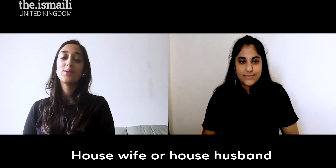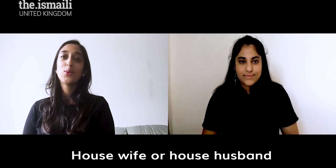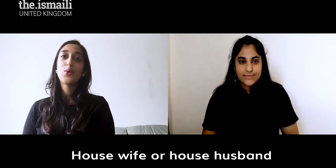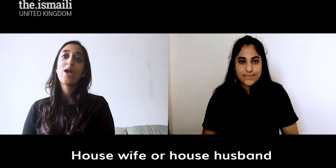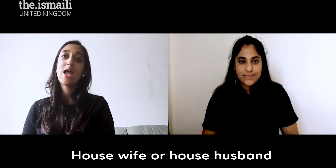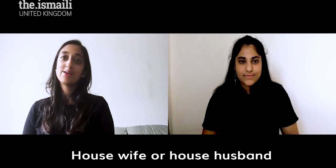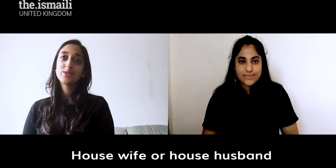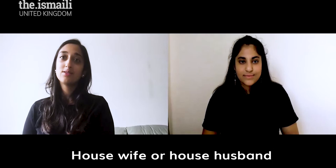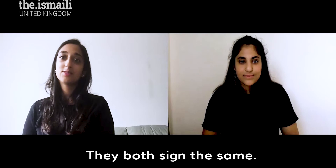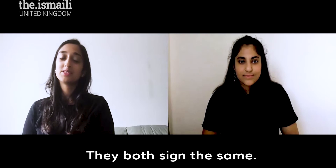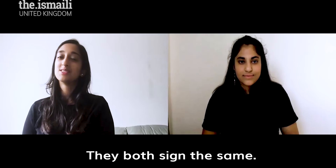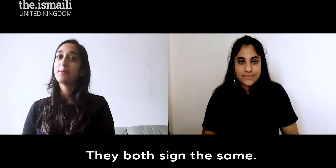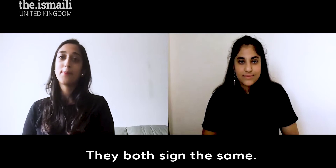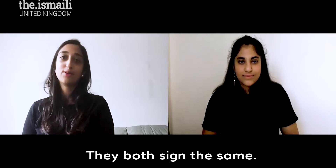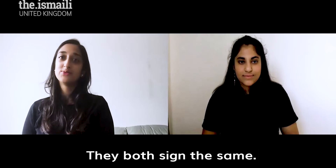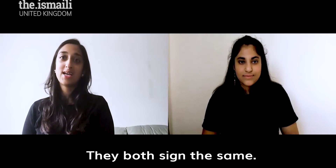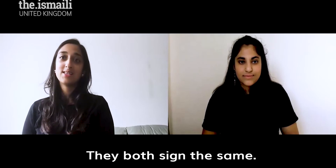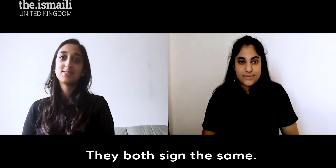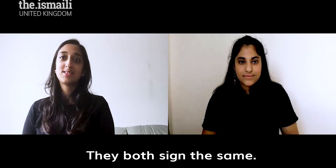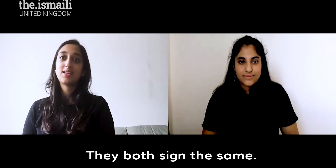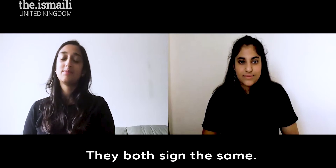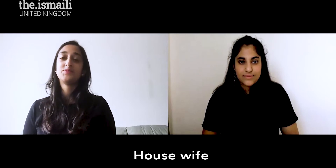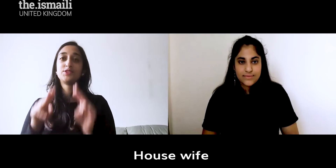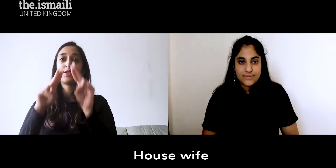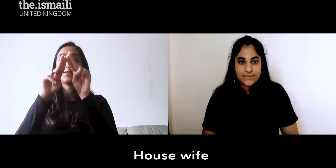Housewife or house-husband, they both done anything.